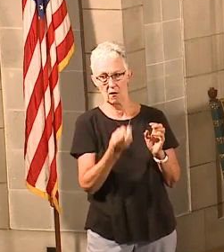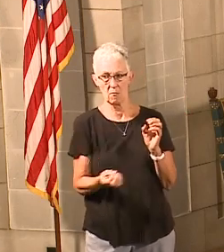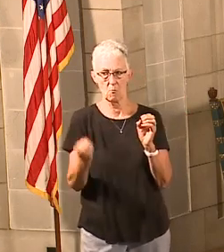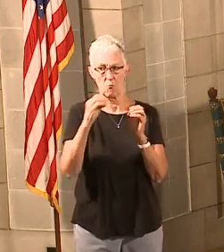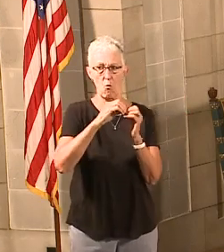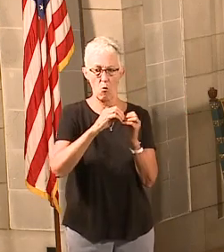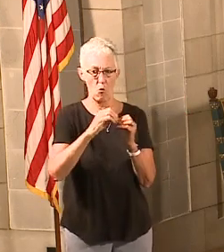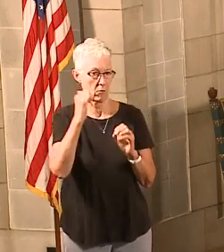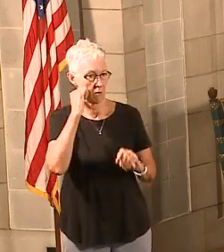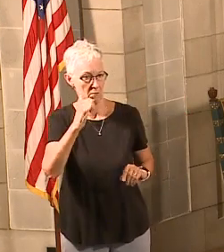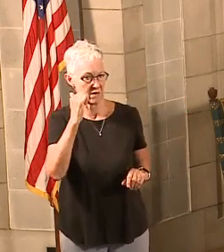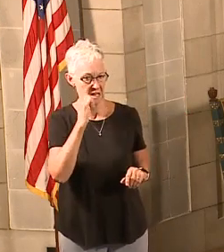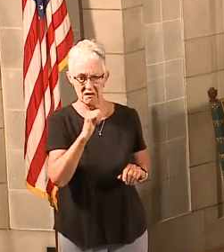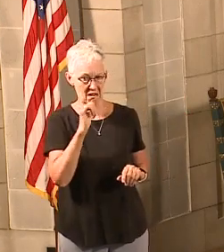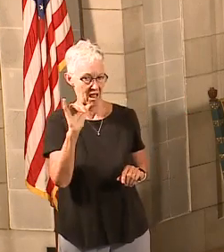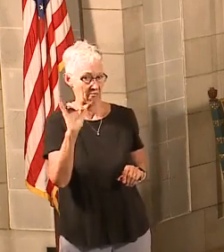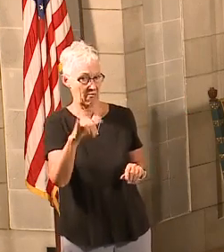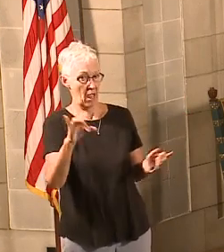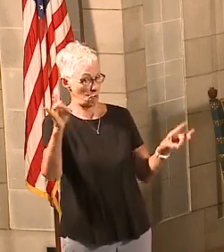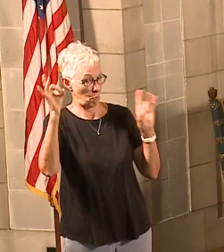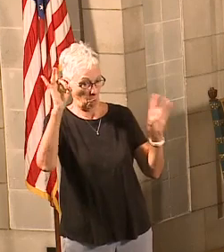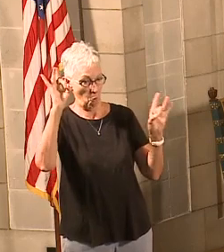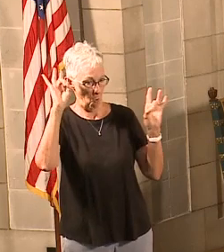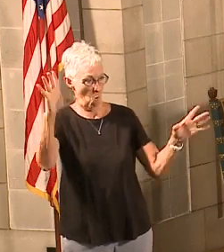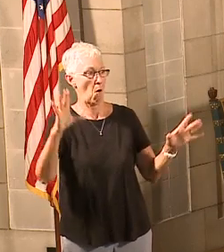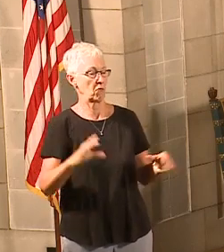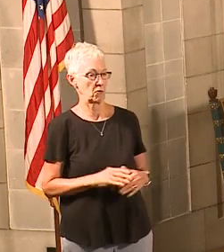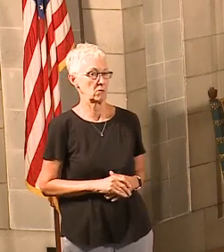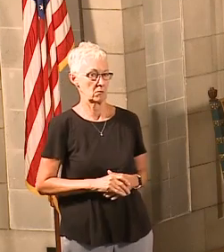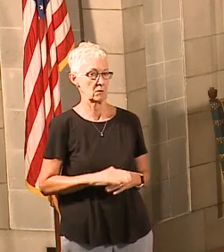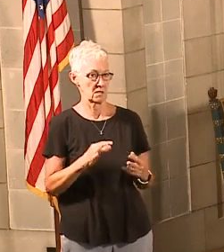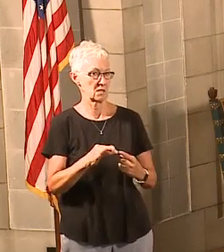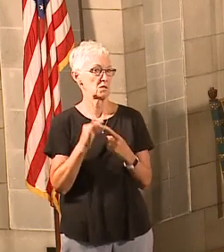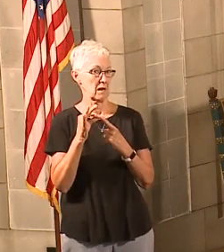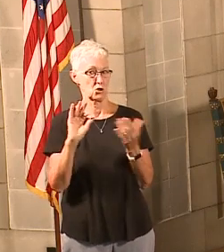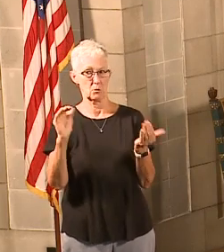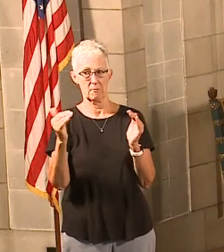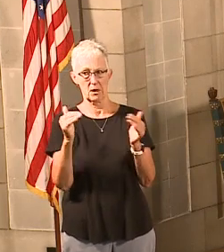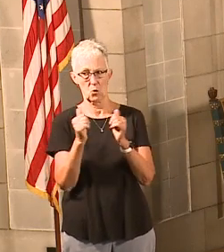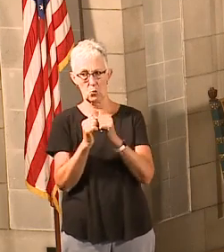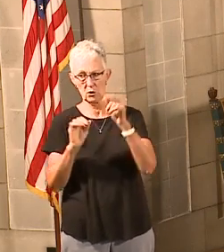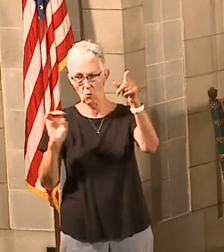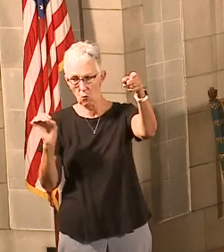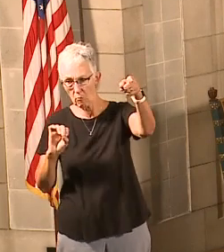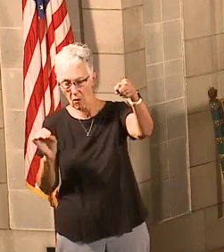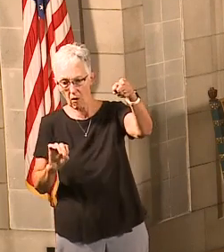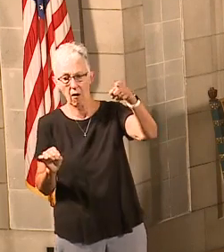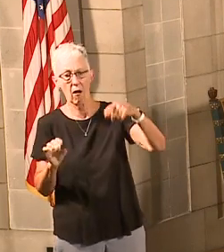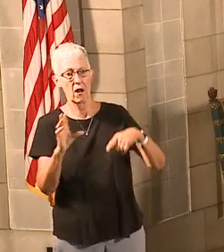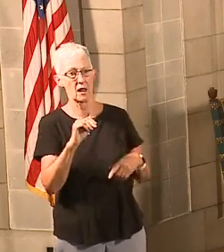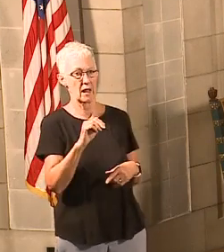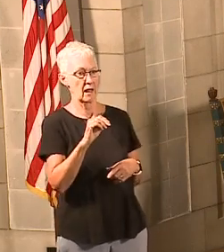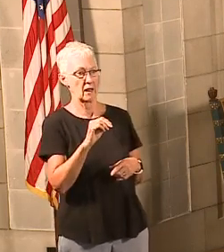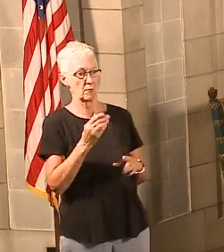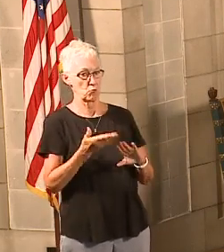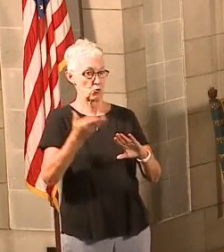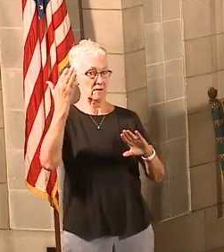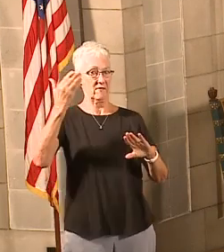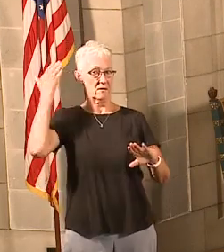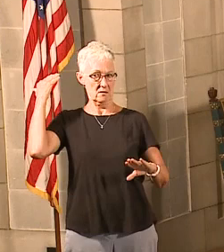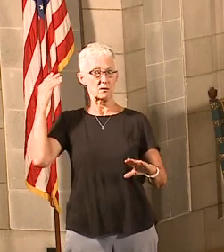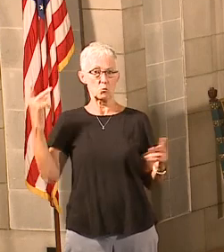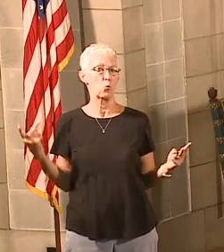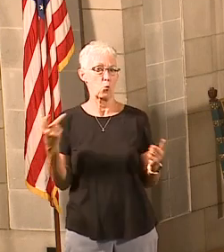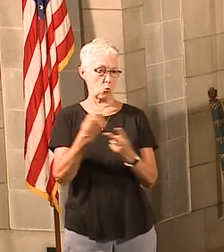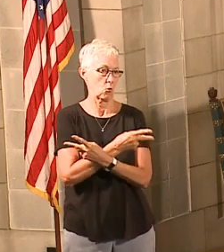That really wasn't that much, especially compared to where we've been in Omaha and other times in Lincoln as well. And then also, if you just look at